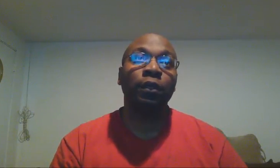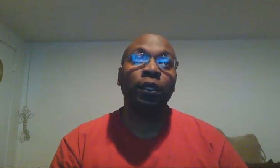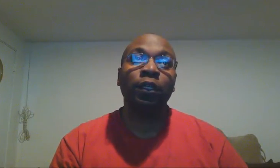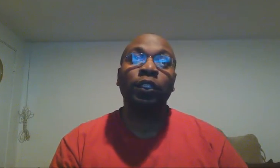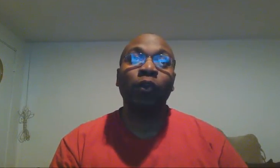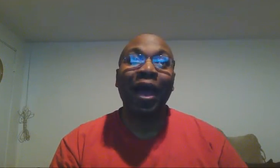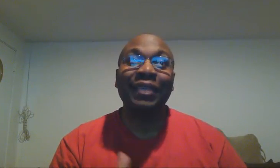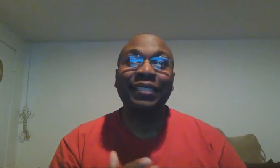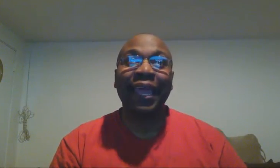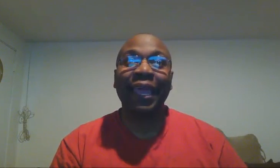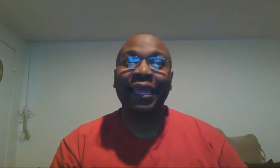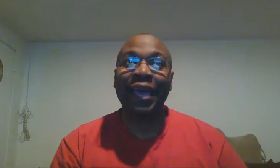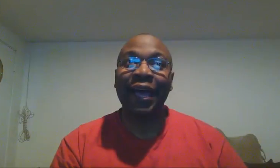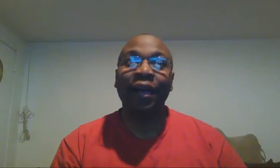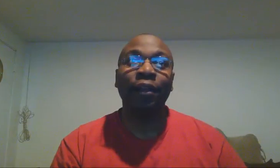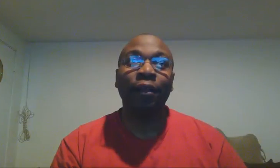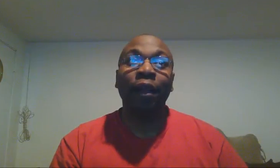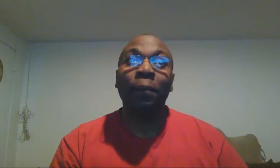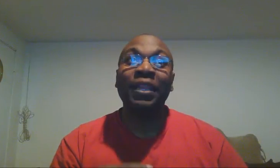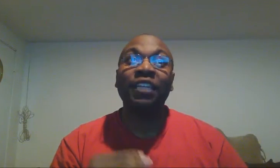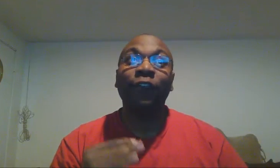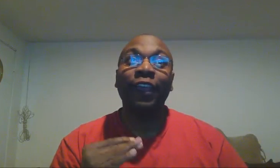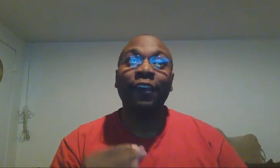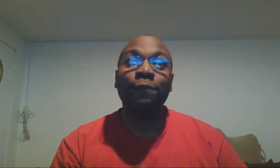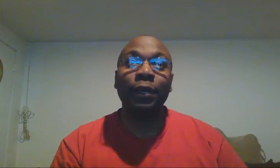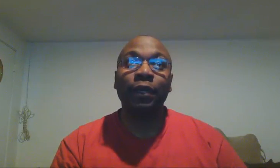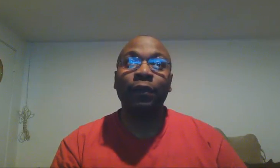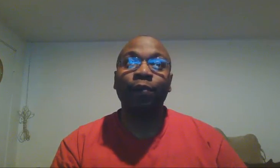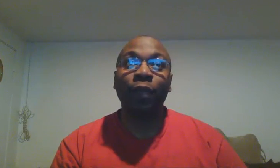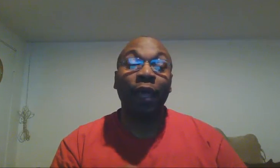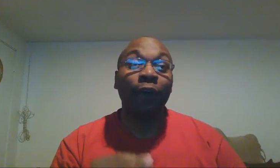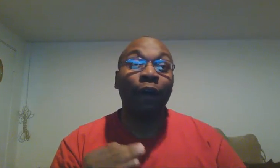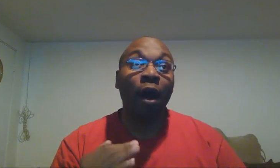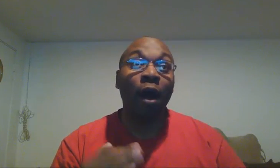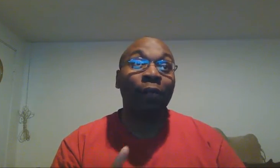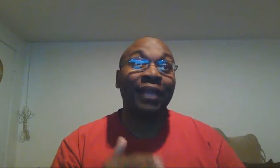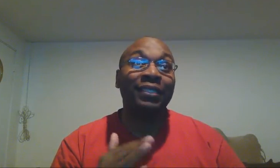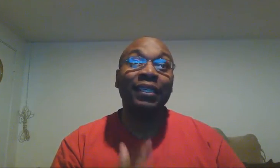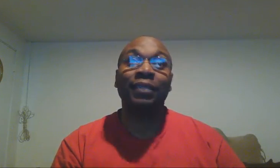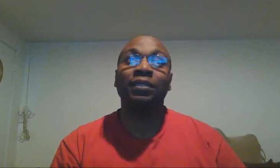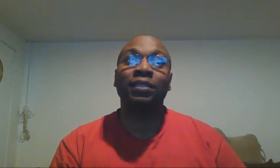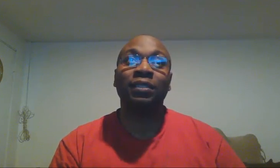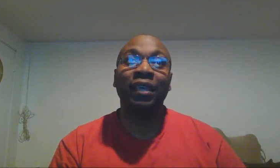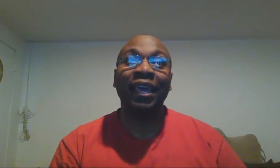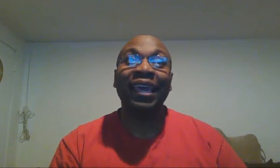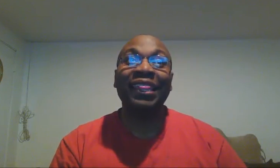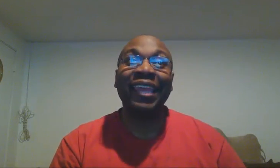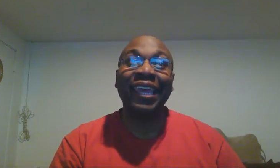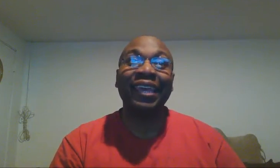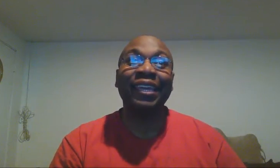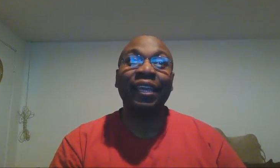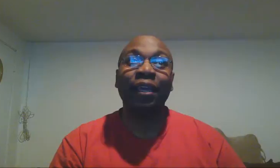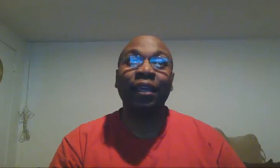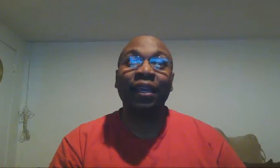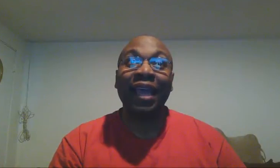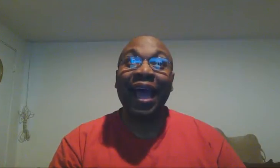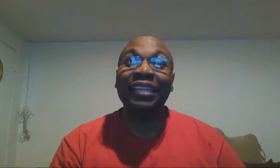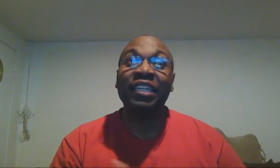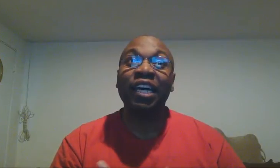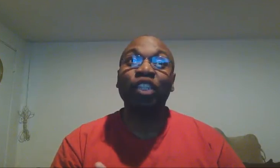So I say, God, please forgive me of all my sins. Then I touch where